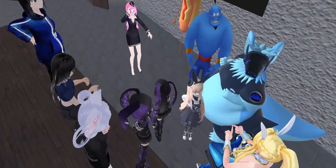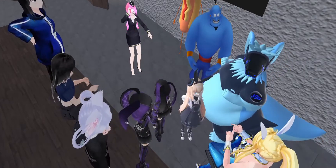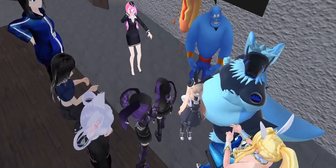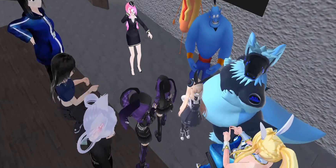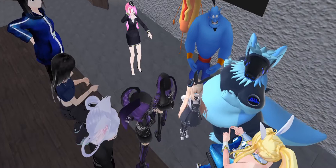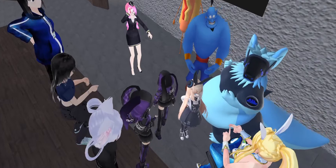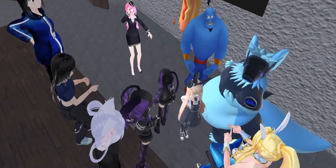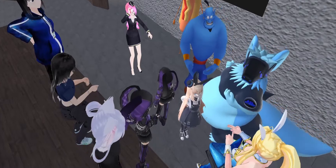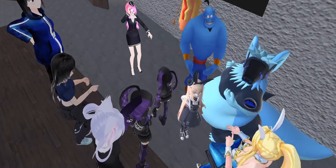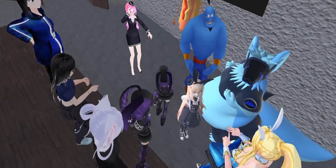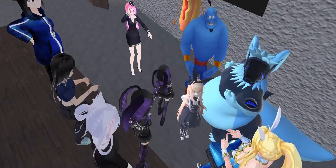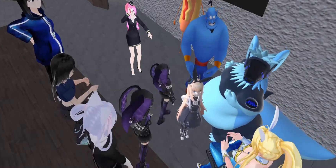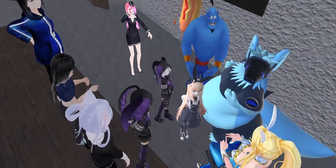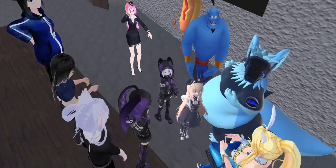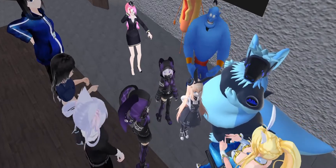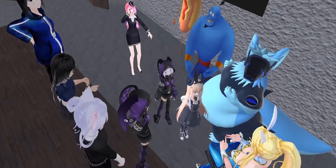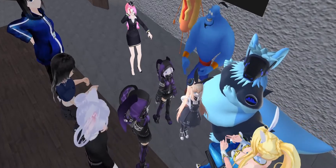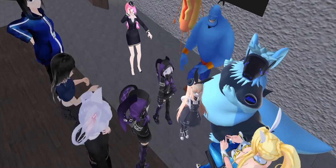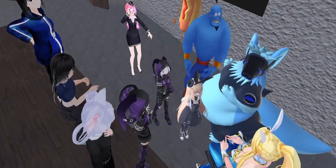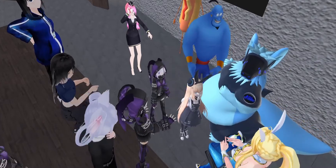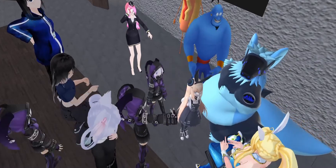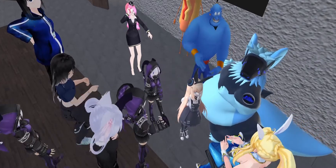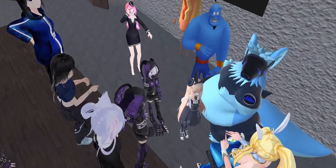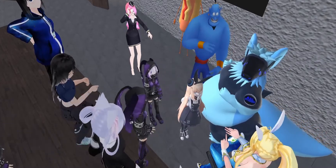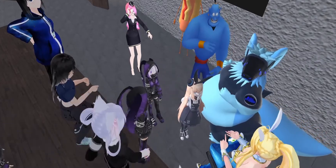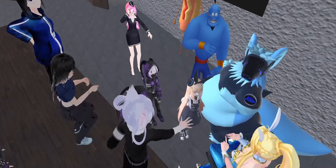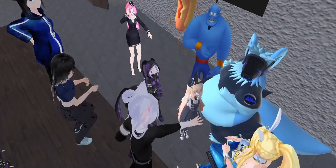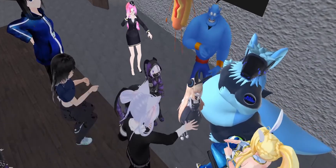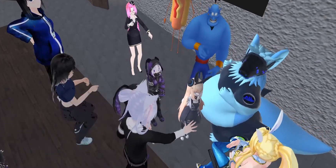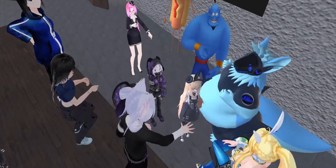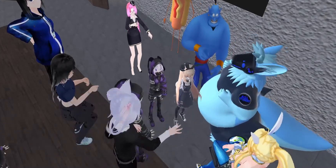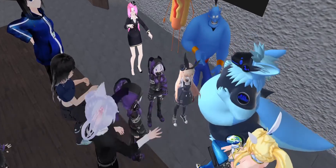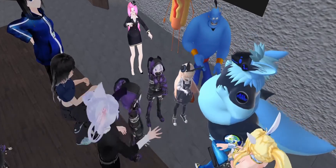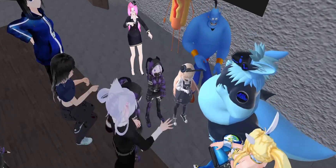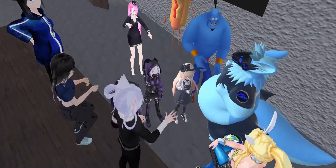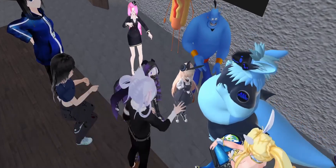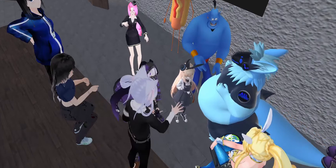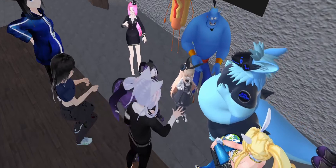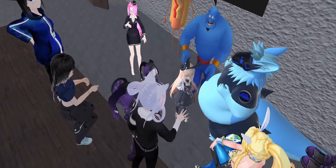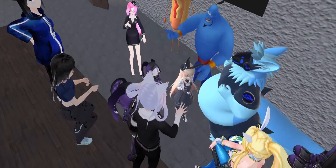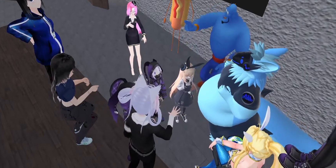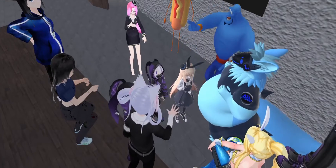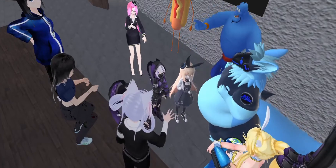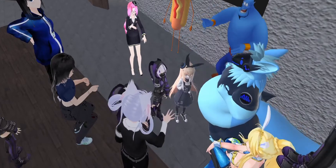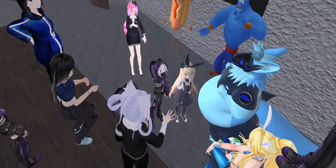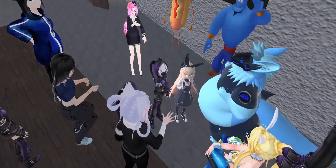chef. I'm the waiter. so- We need a customer, and then I guess maybe a second customer. Yeah, well, yeah. Okay, so if I were you if you guys, wanna buy I'd